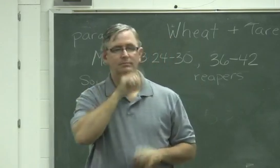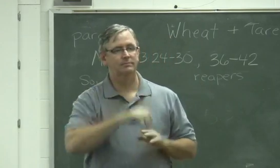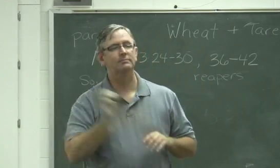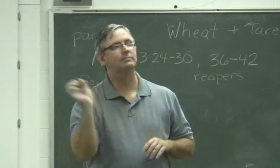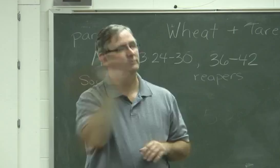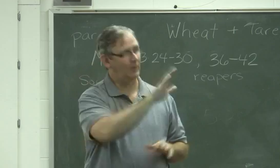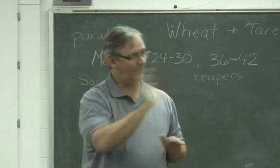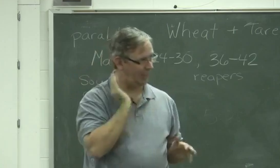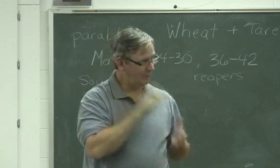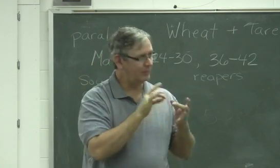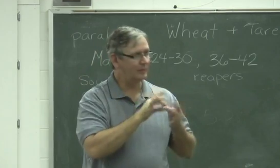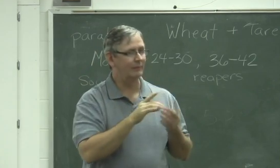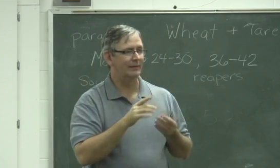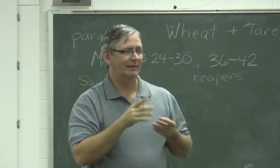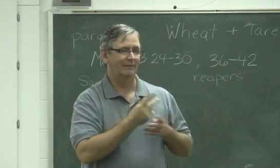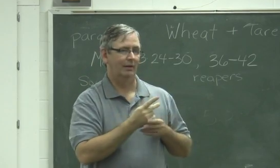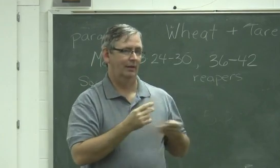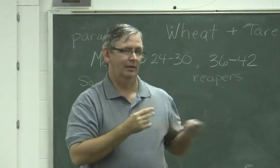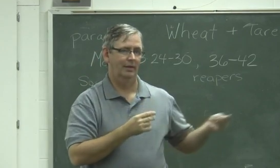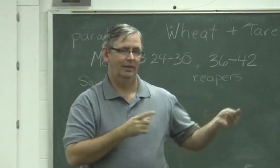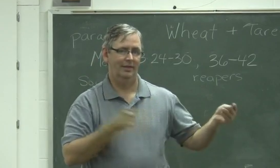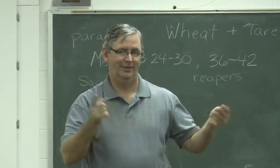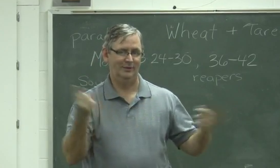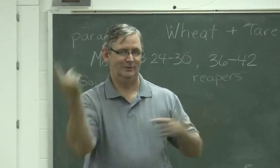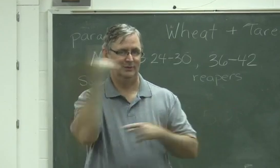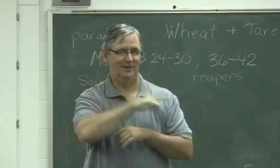he cannot really update or anything like that.